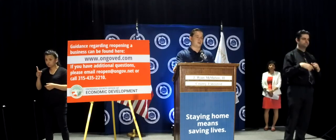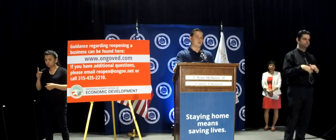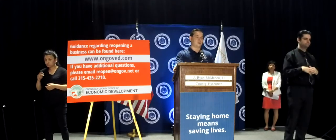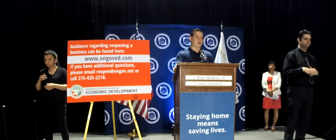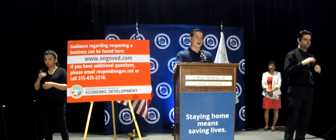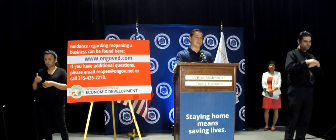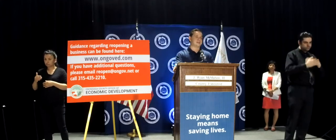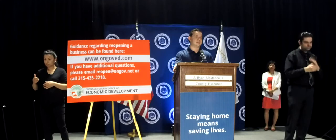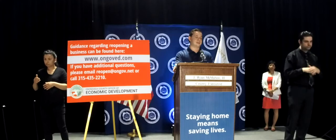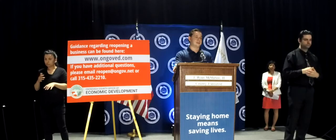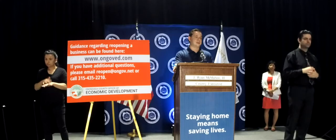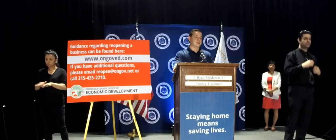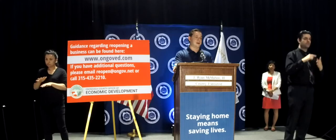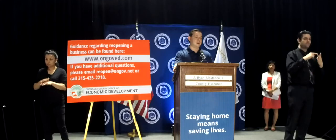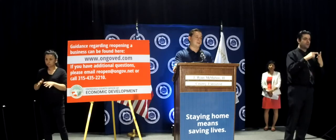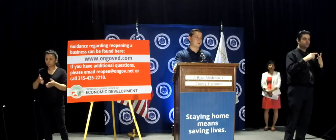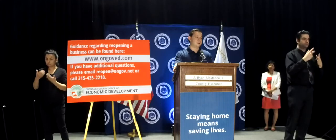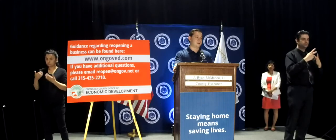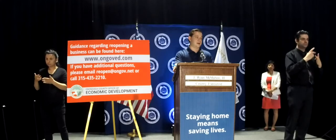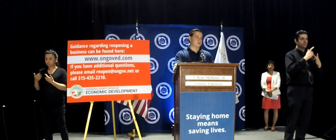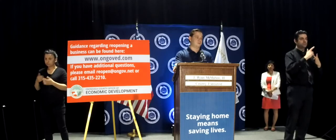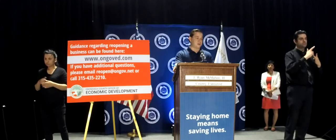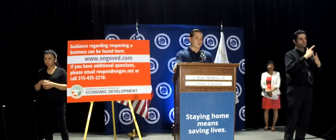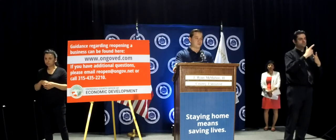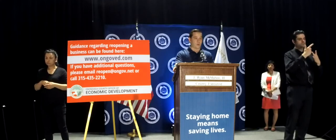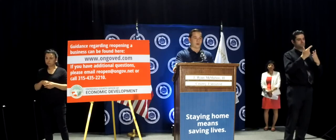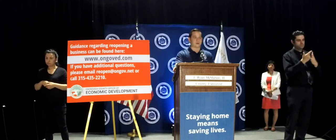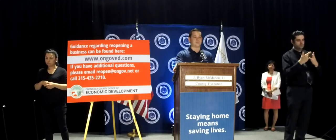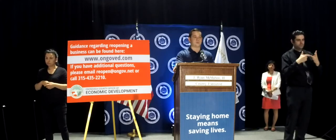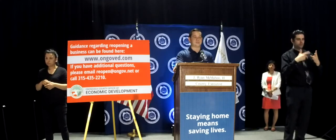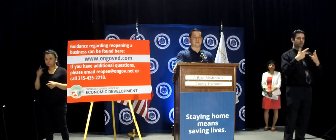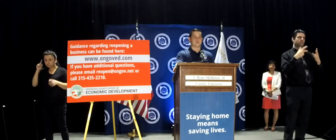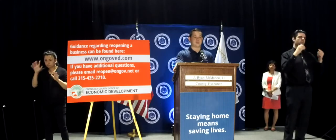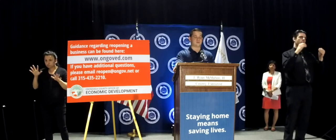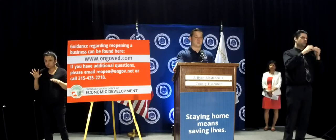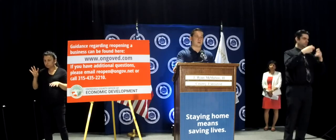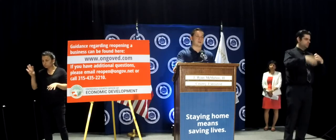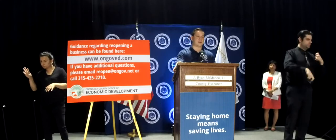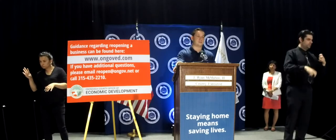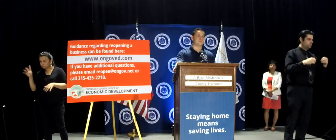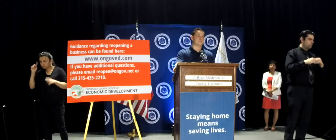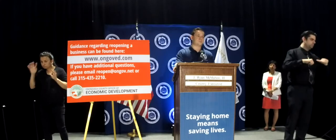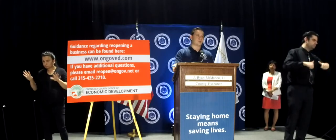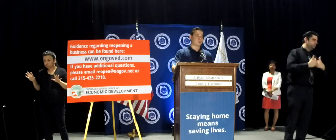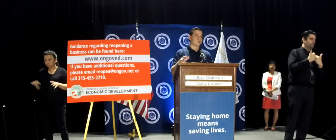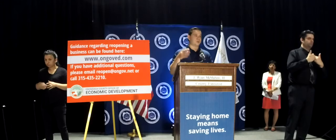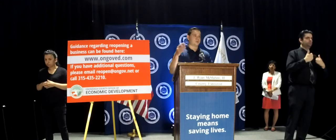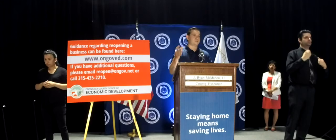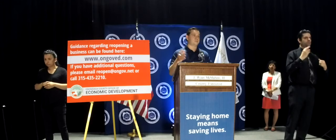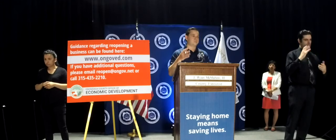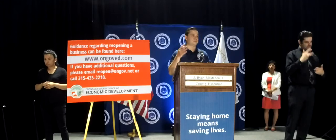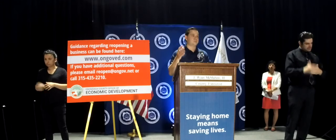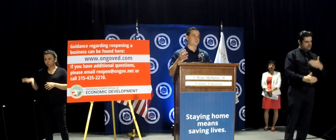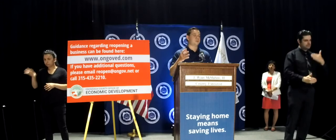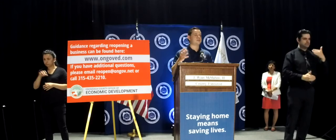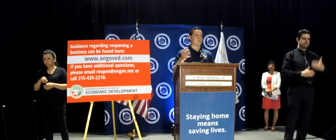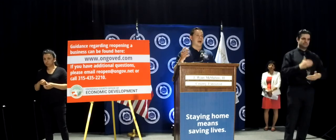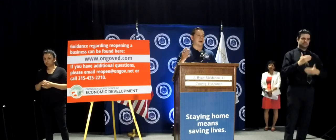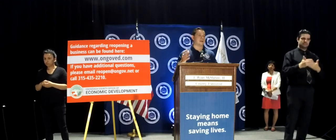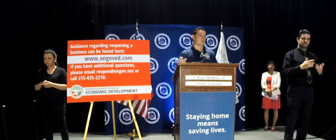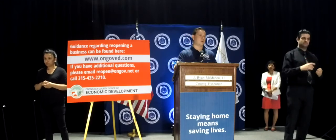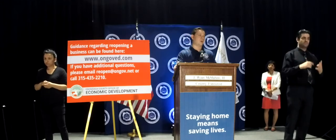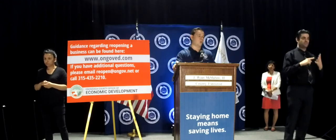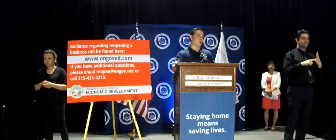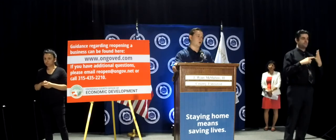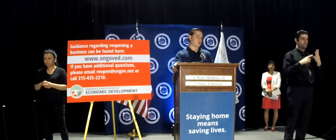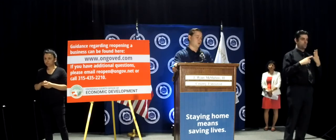just be very, very cognizant. And then phase 4, once you get to phase 4, you get a little bit of things